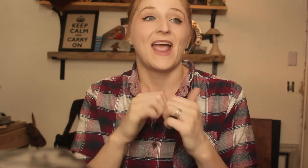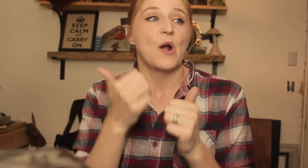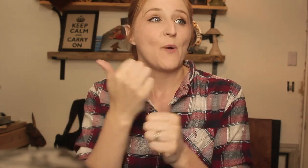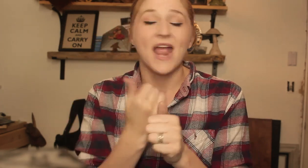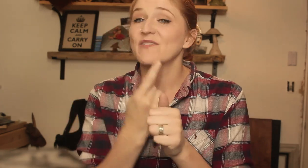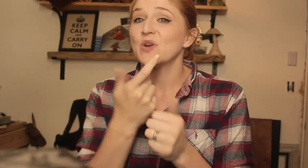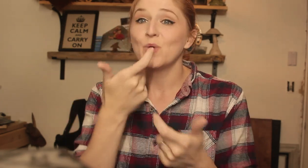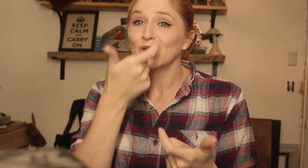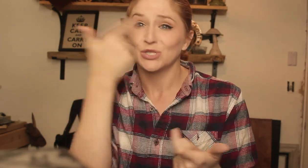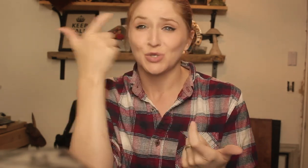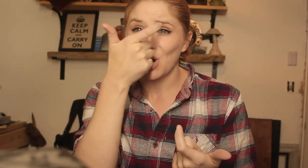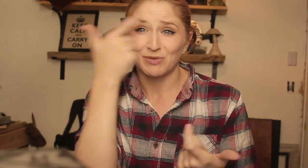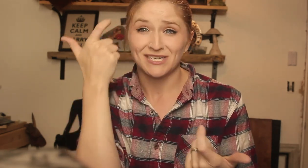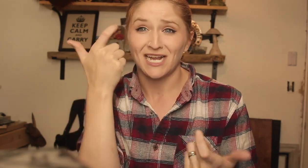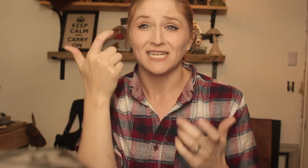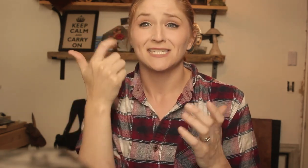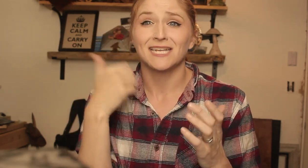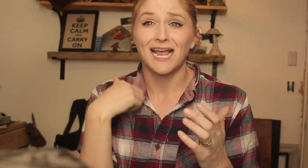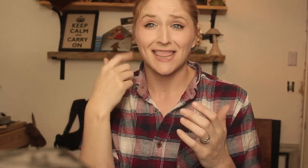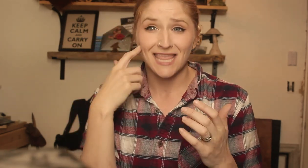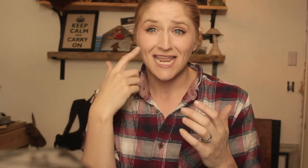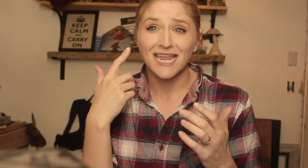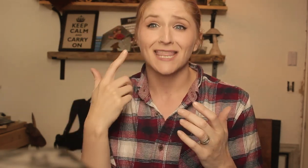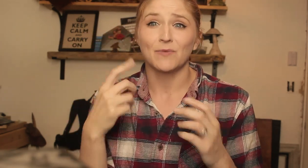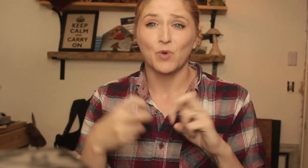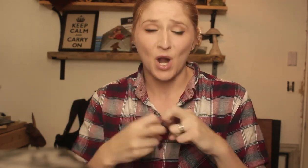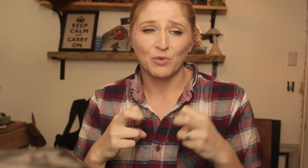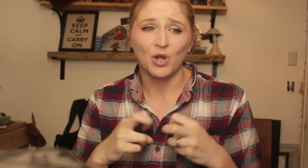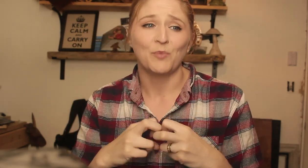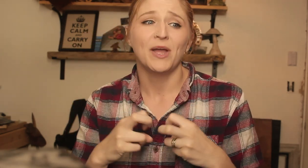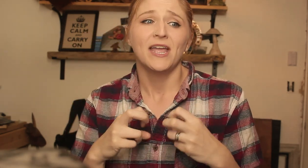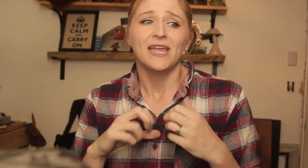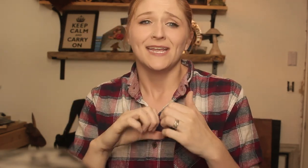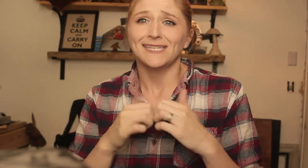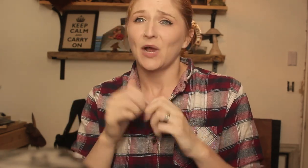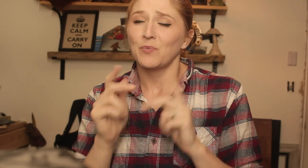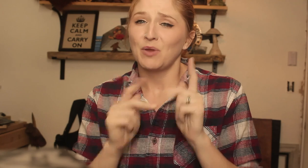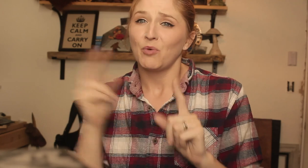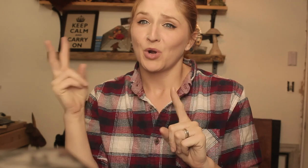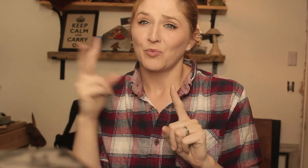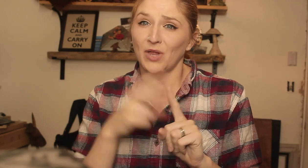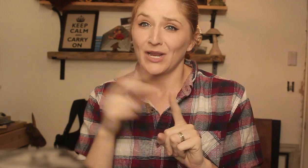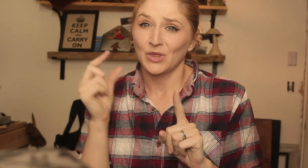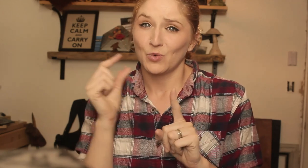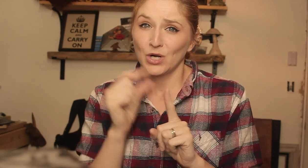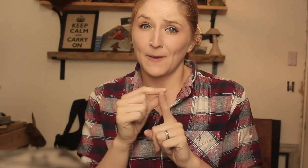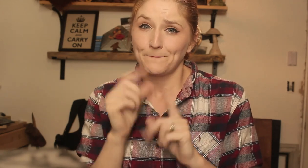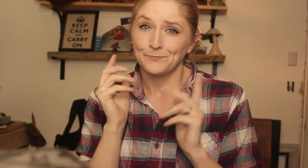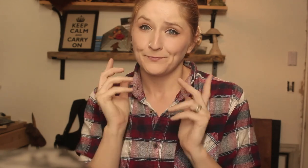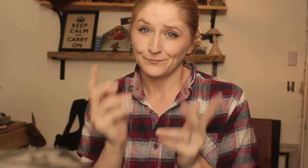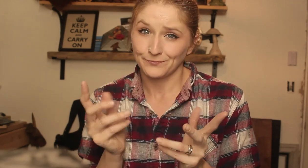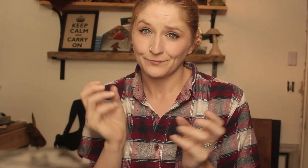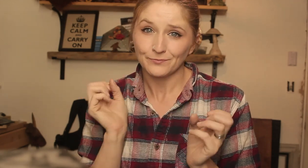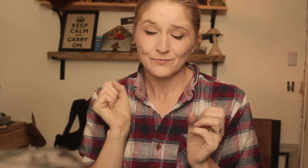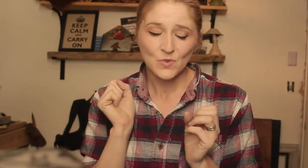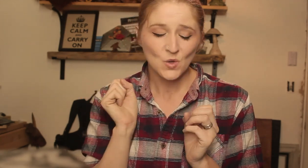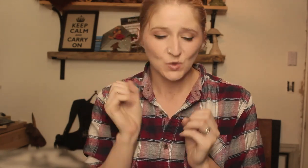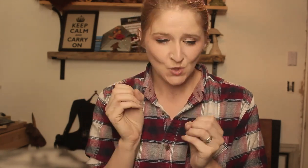how everyone is traumatized, I think the problem is how people are applying the word.